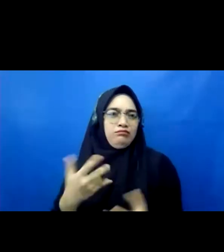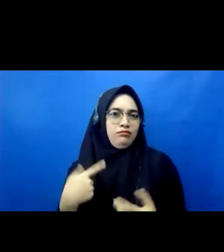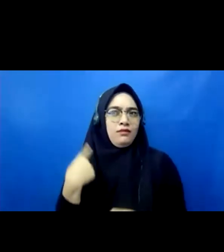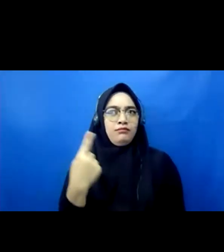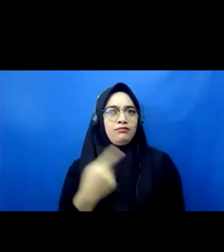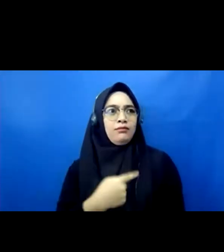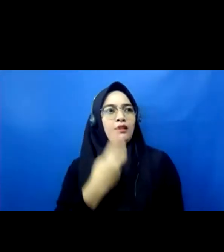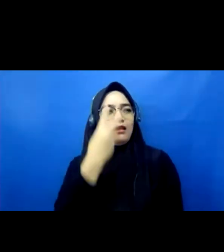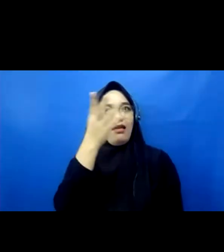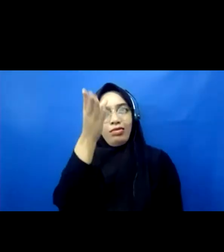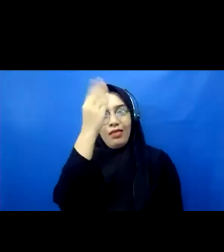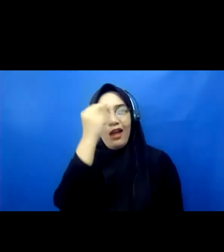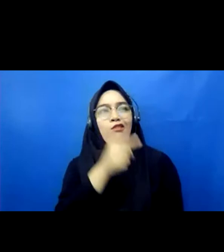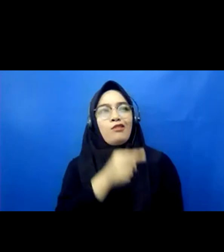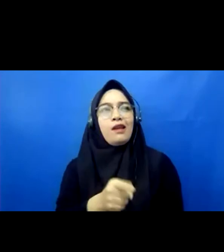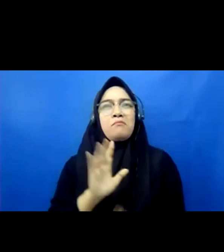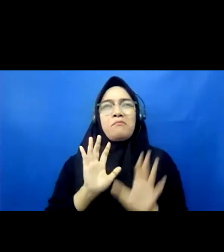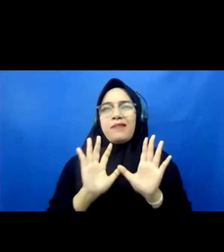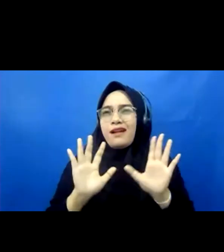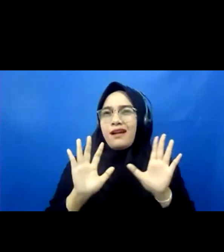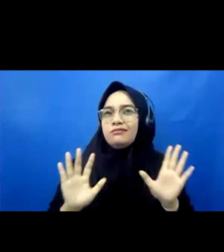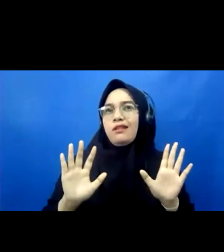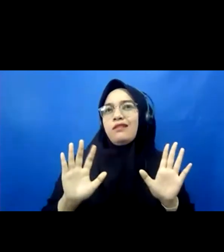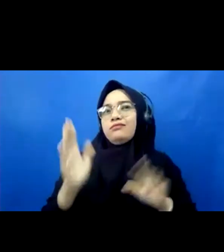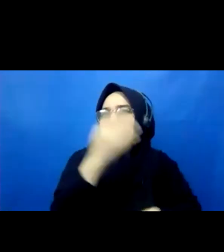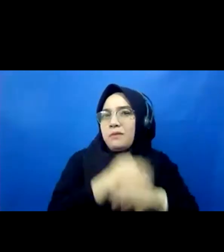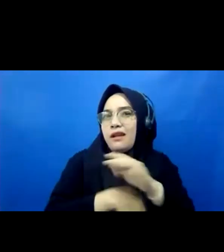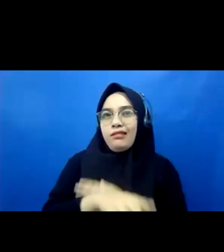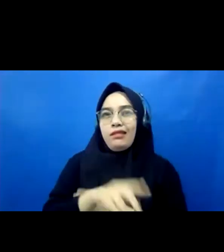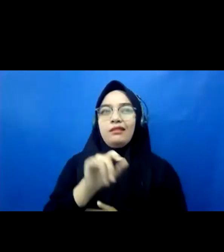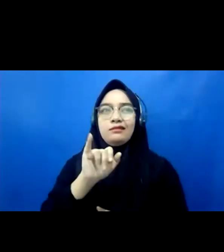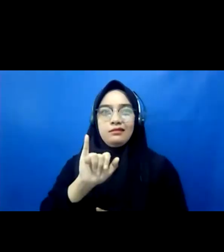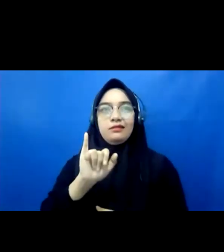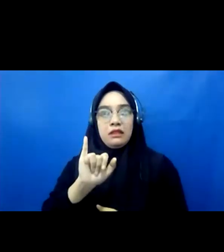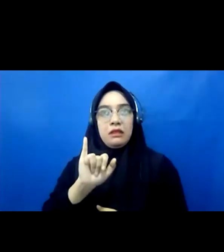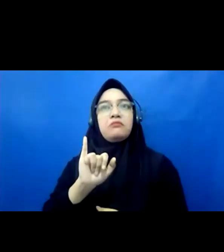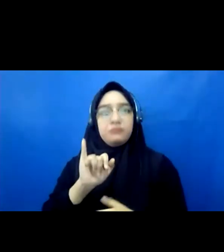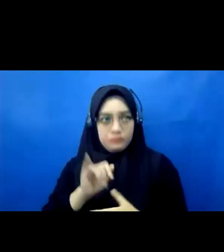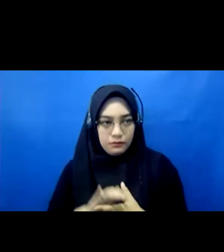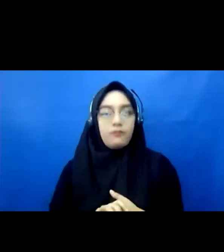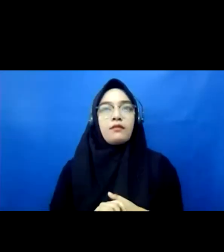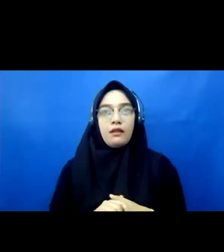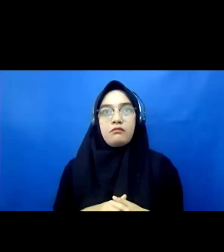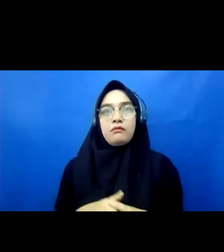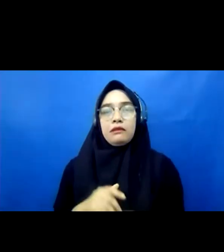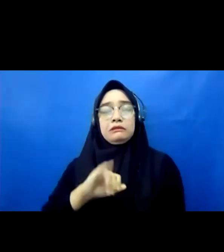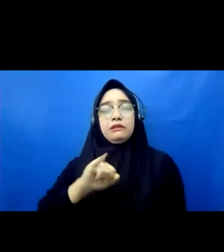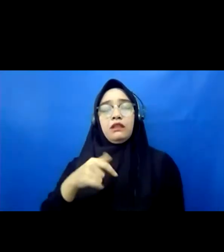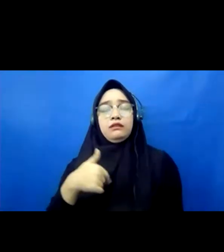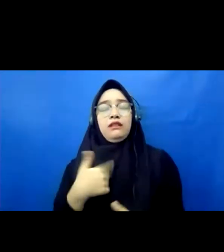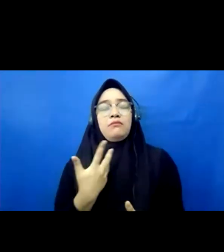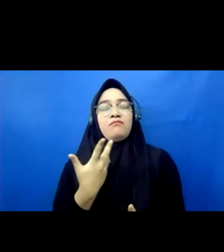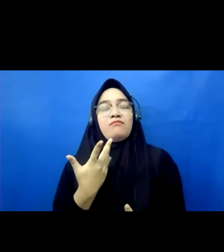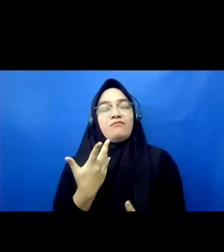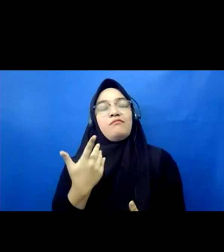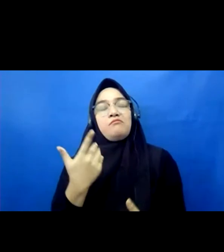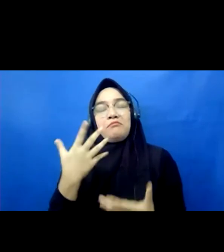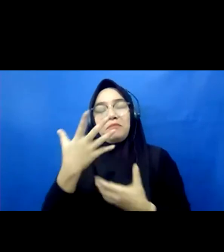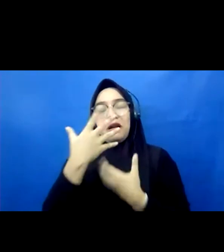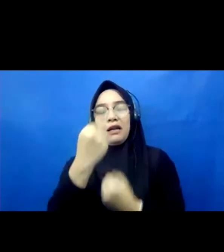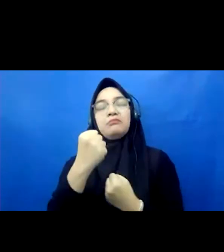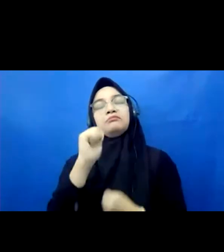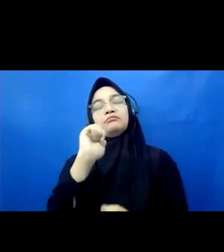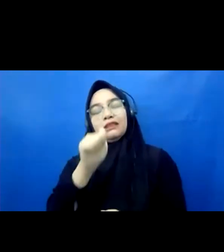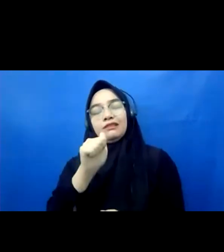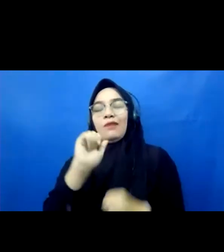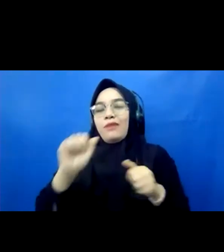now. On behalf of Australia, I wish you great success in your endeavours and for everyone a productive discussion today.